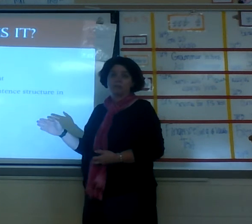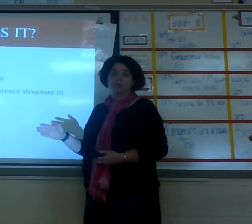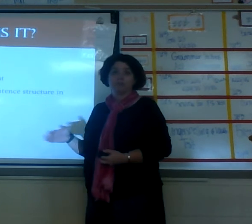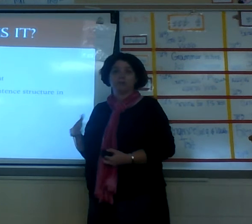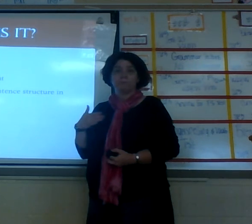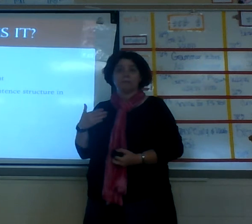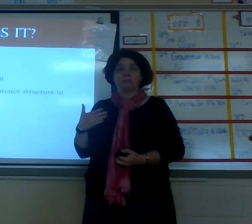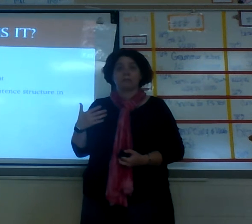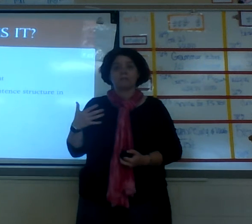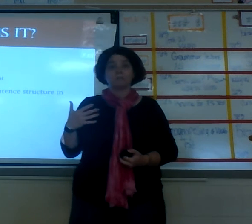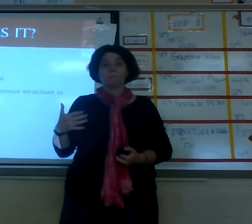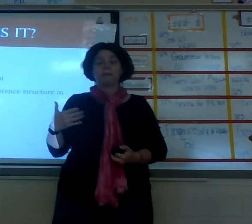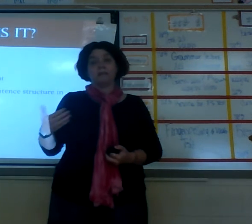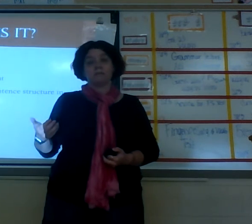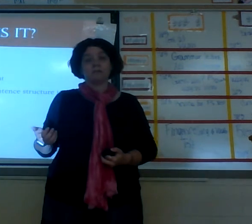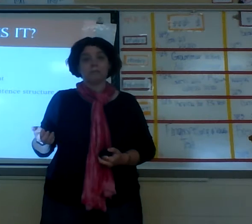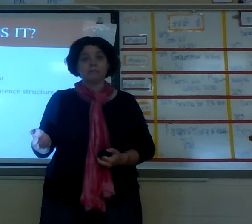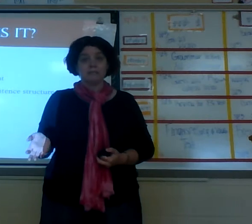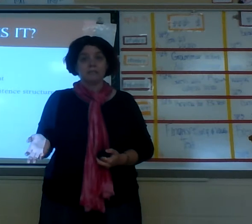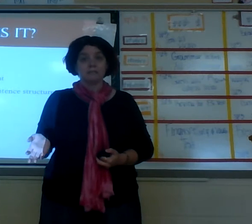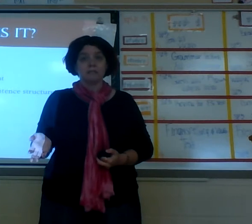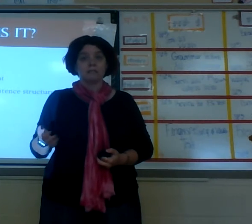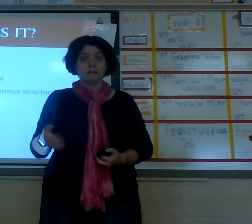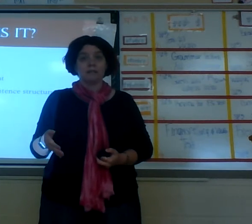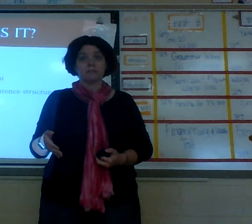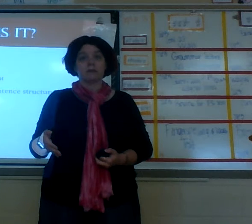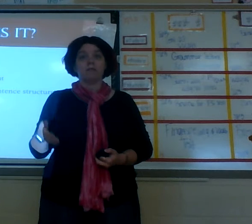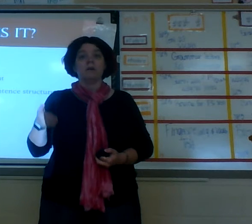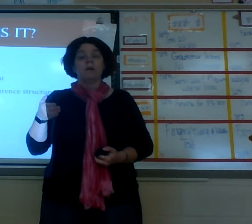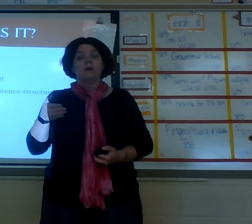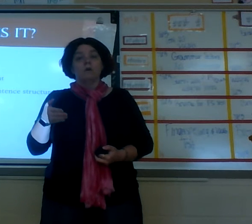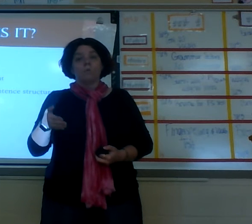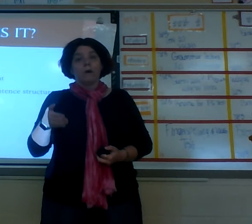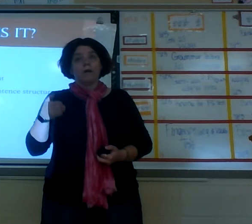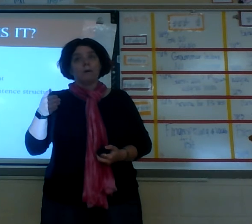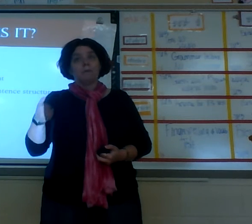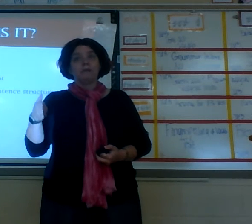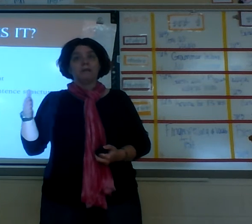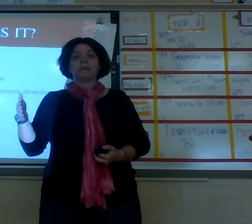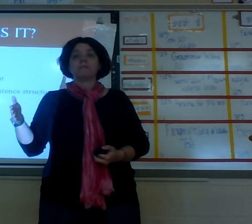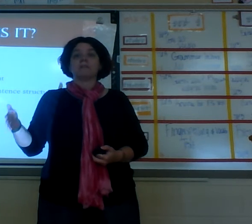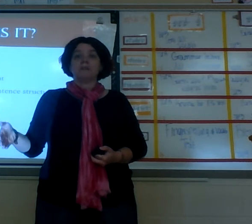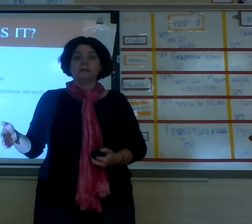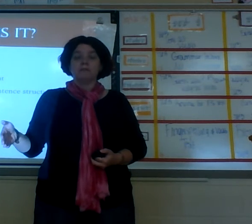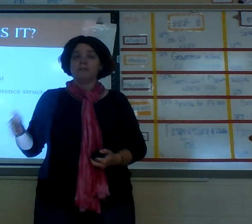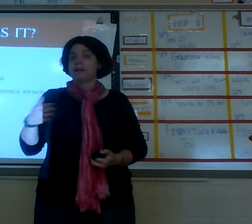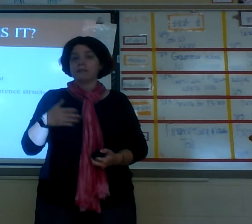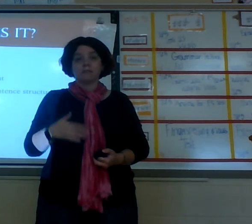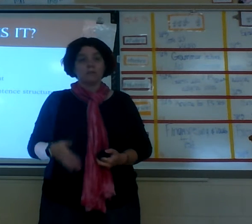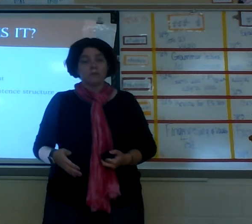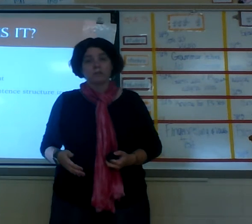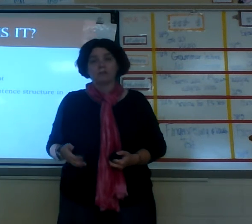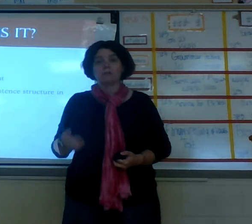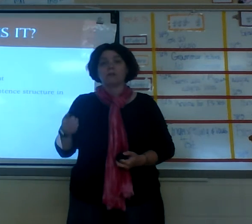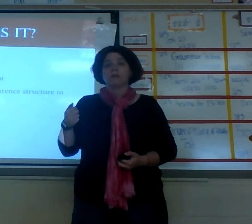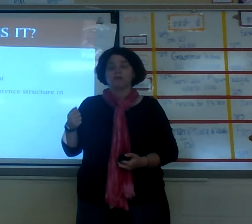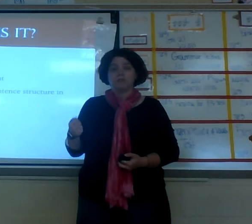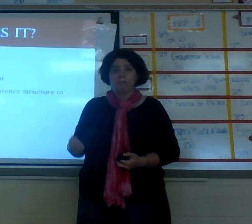structure. It's basically speaking complete sentences in ASL, where a period comes at the end. You're not asking a question, you're just making